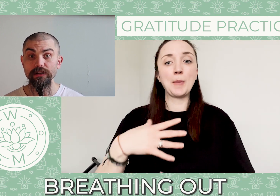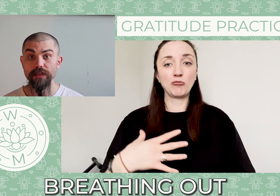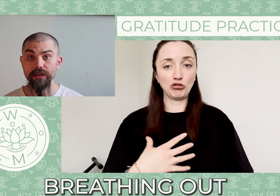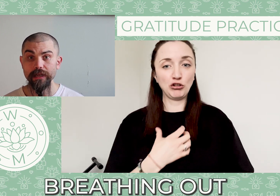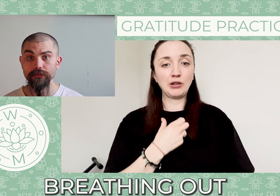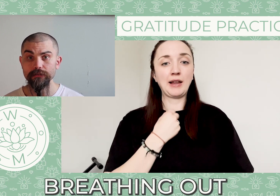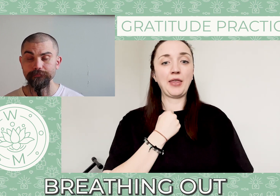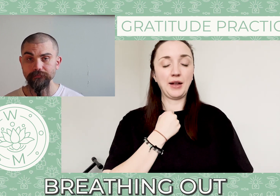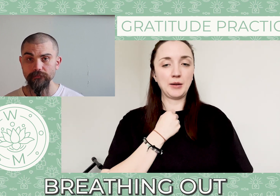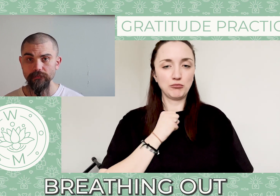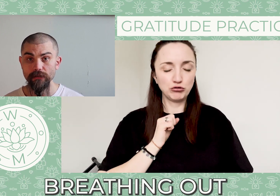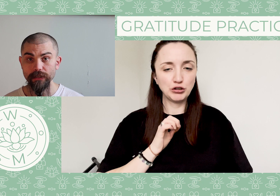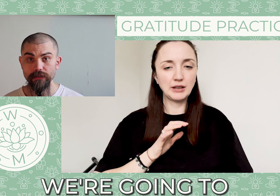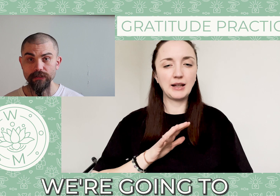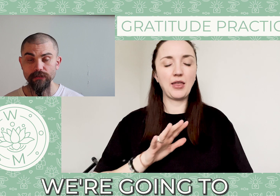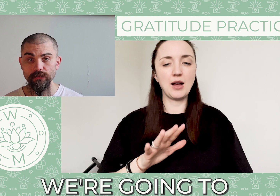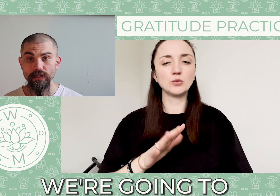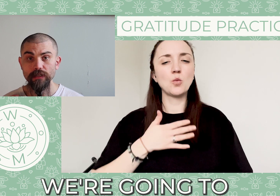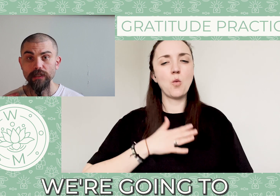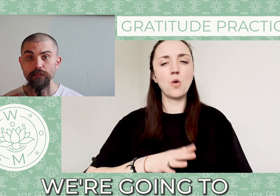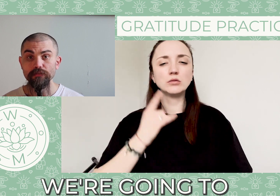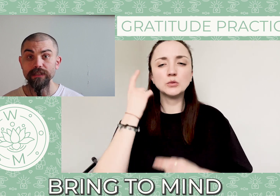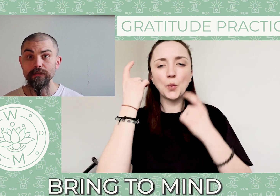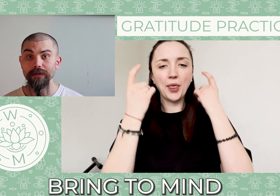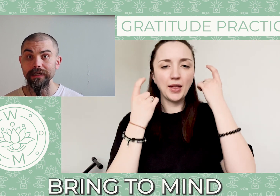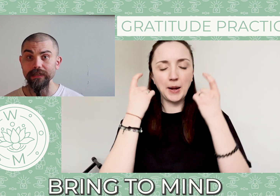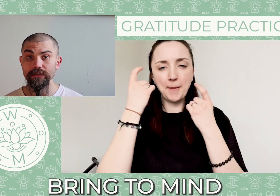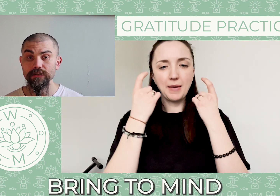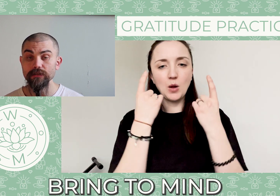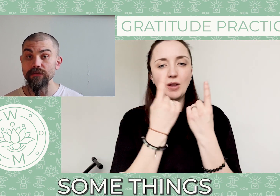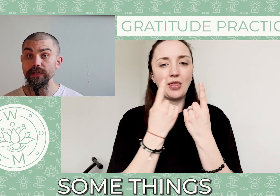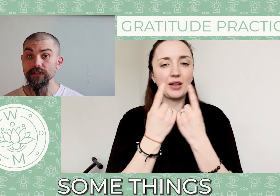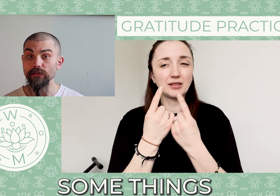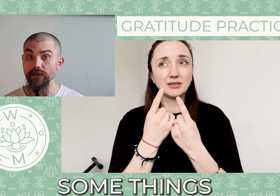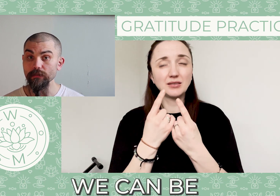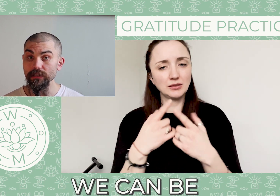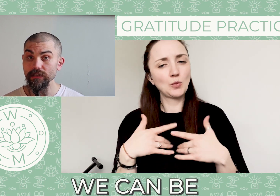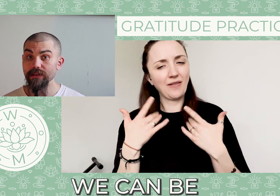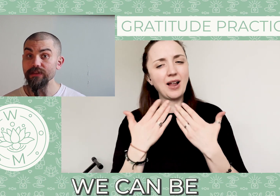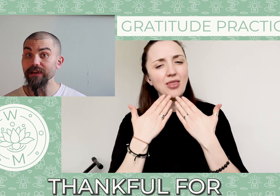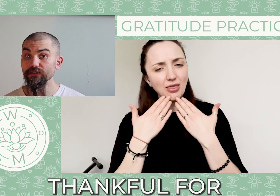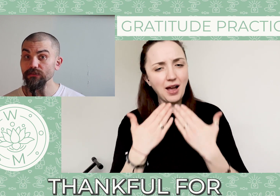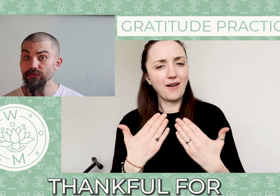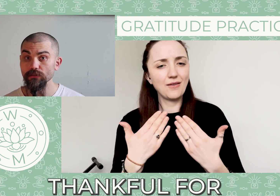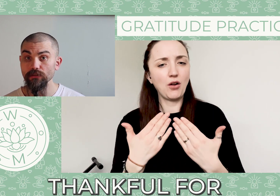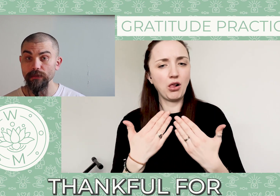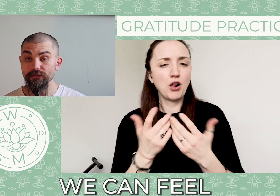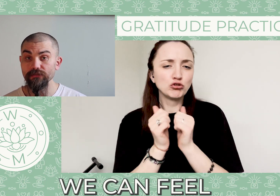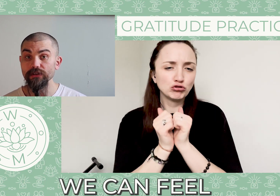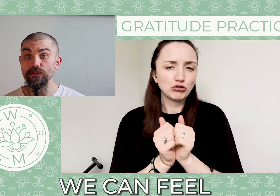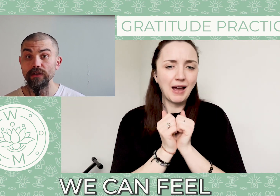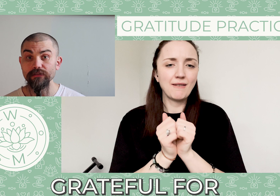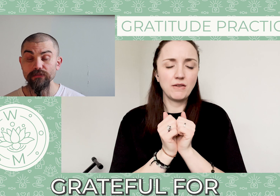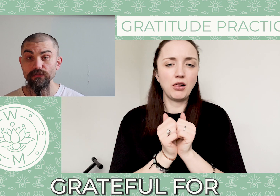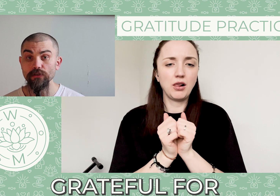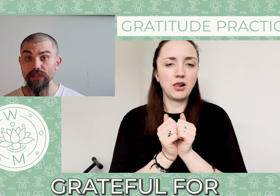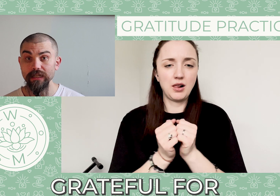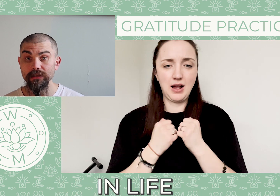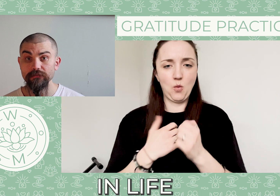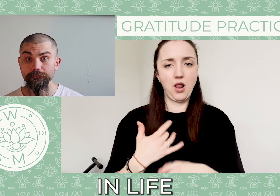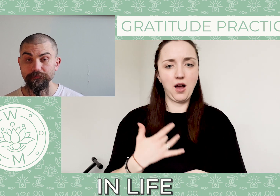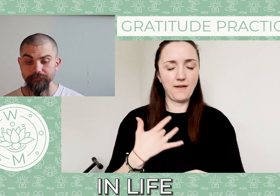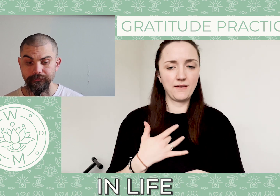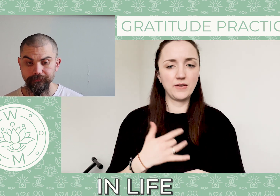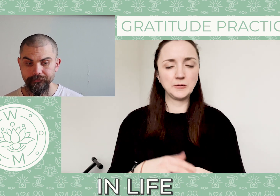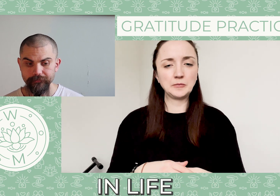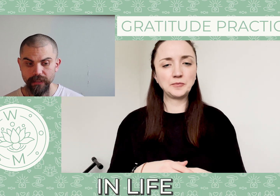in, breathing out, we're going to bring to mind some things that we can be thankful for, we can feel grateful for